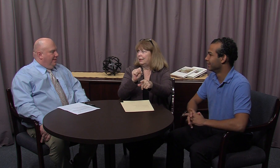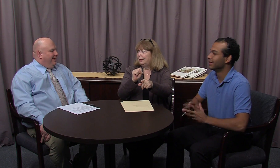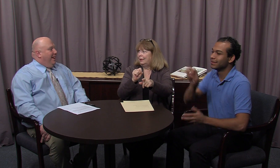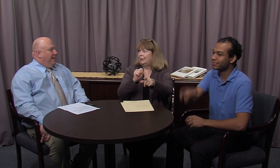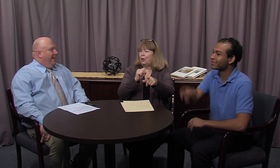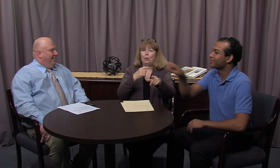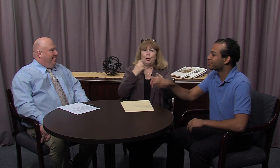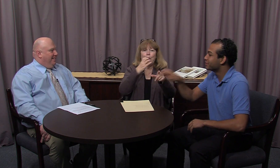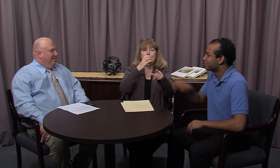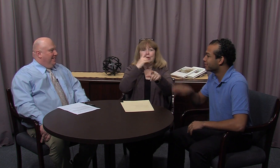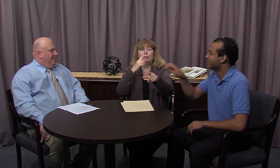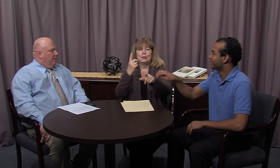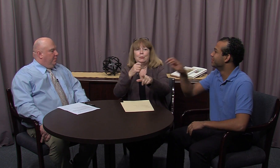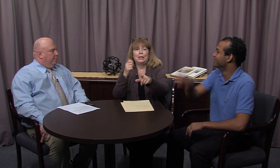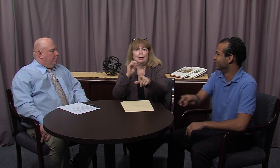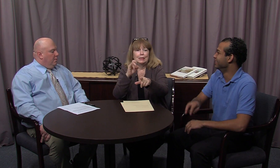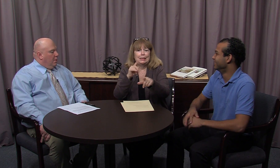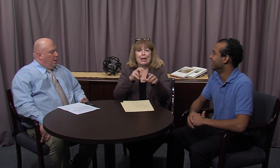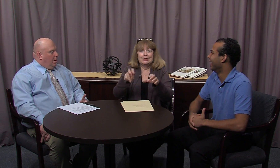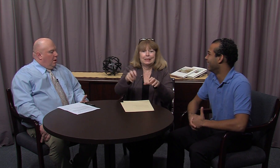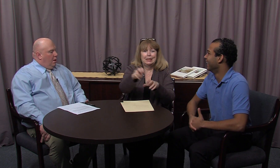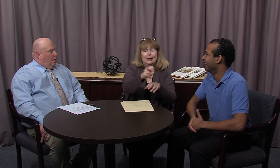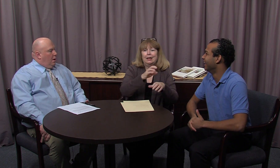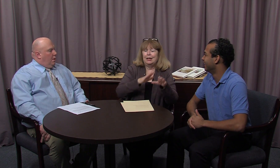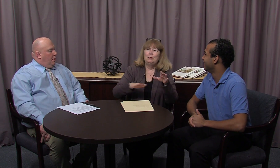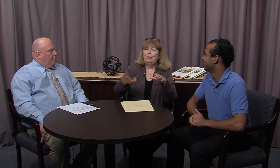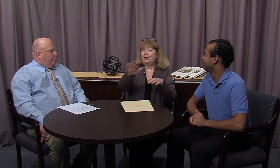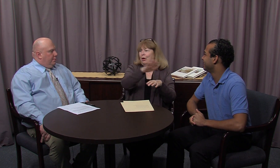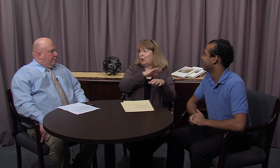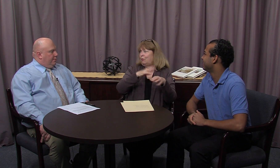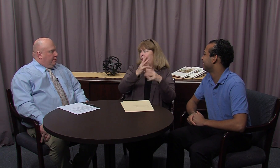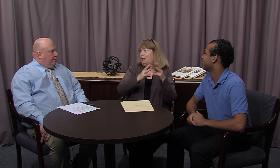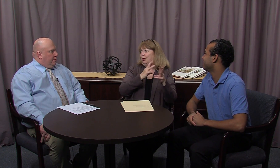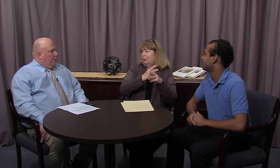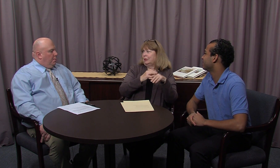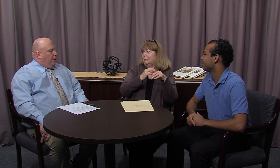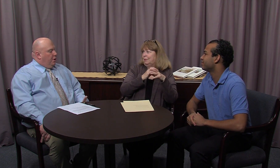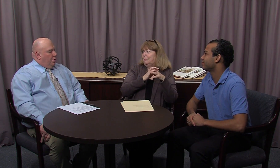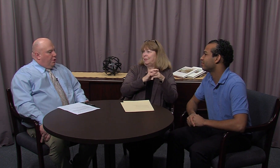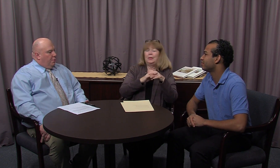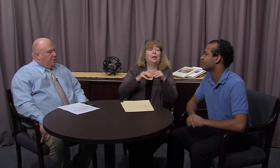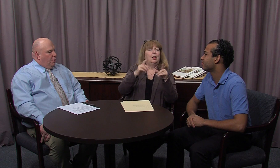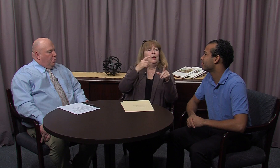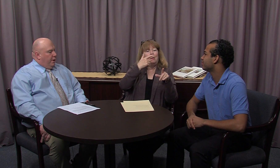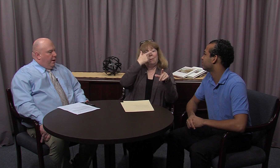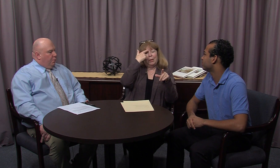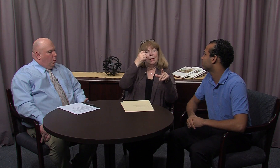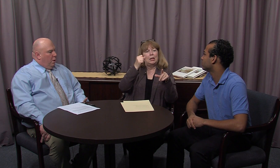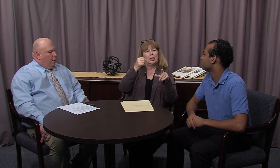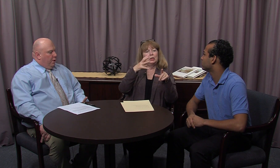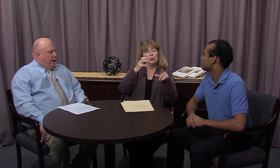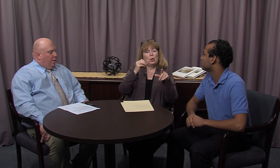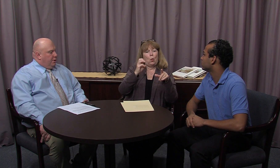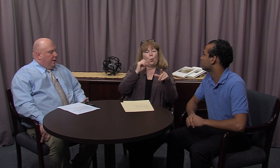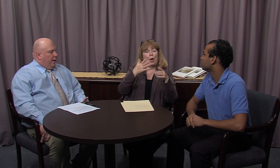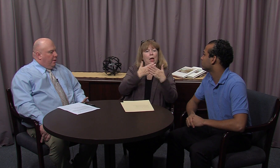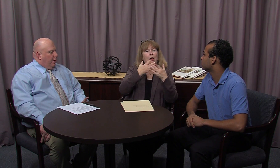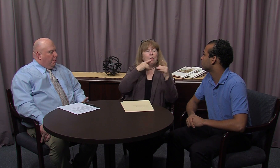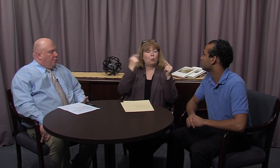Yeah, You yeah. know, we're always looking for somebody else's nest. And we've been all over the world. But you know, you're so well renowned and